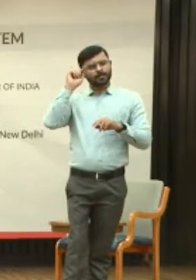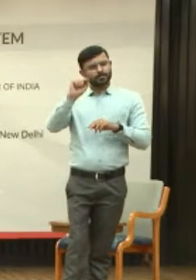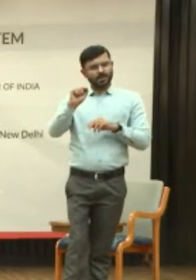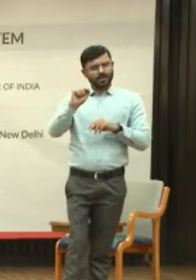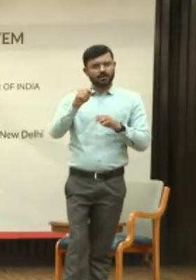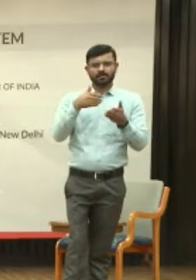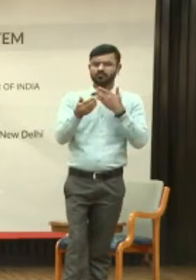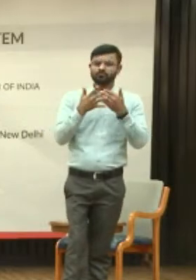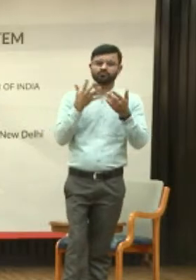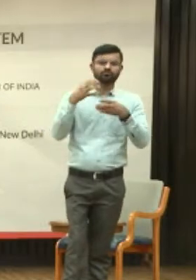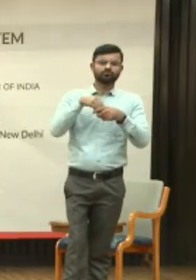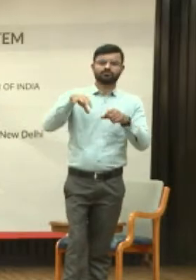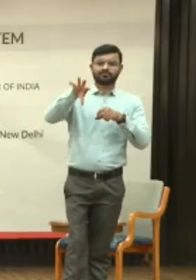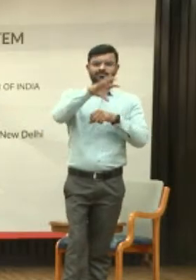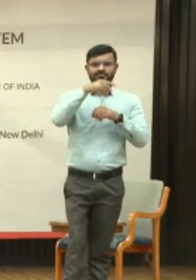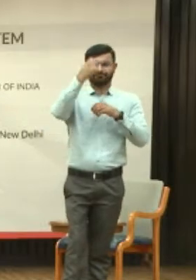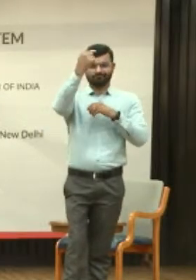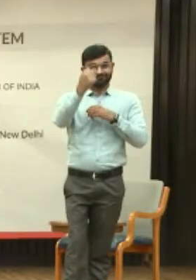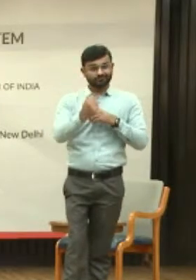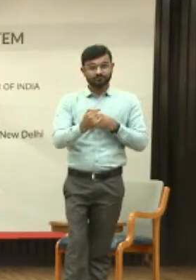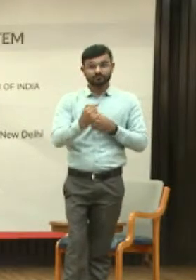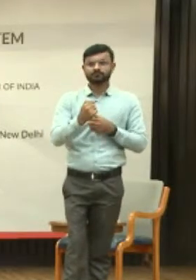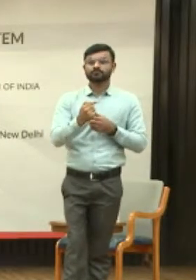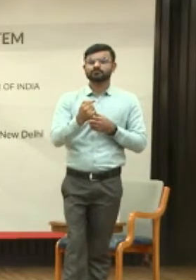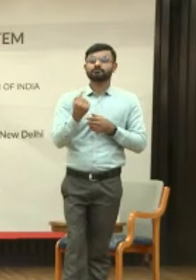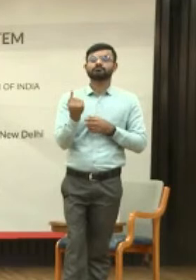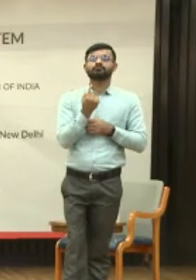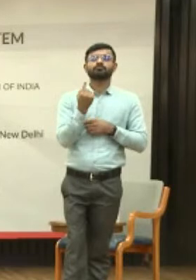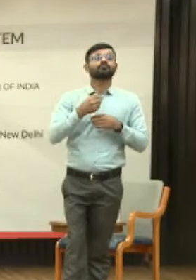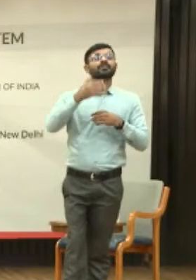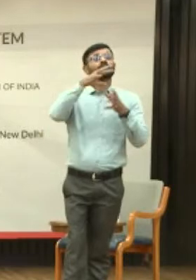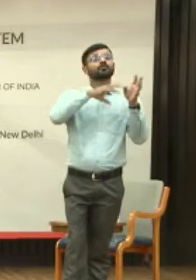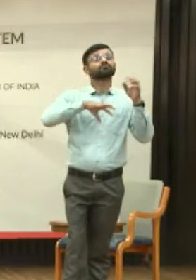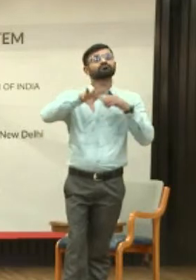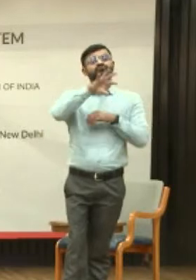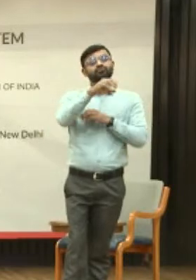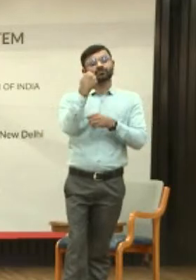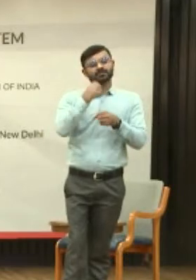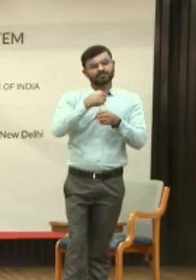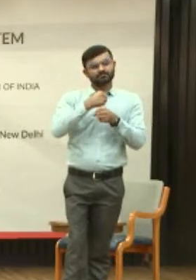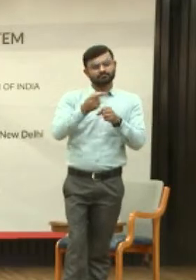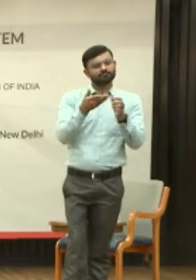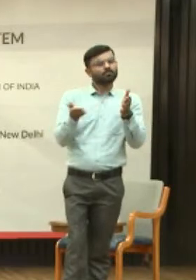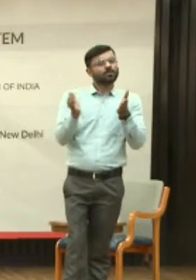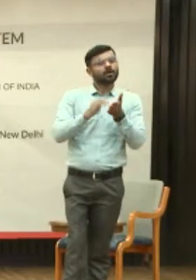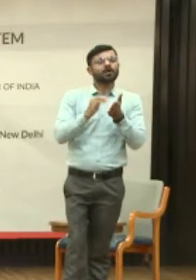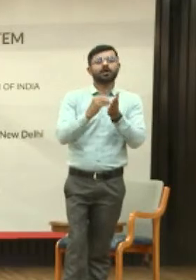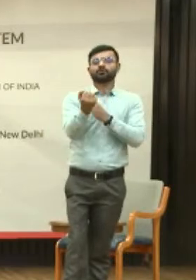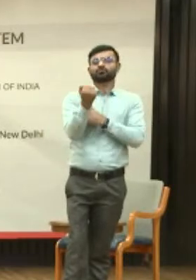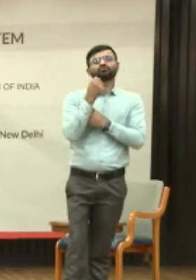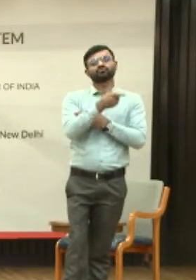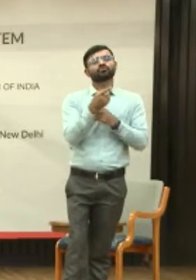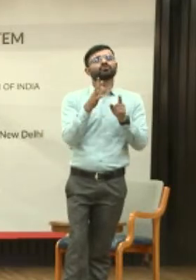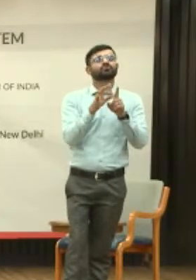item that is in the state list, only the state has the right to repeal it, not the union